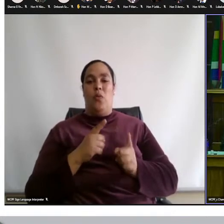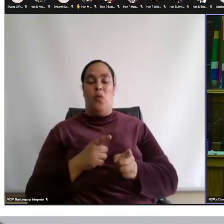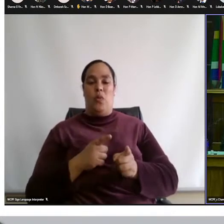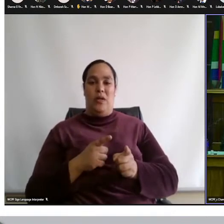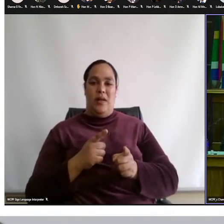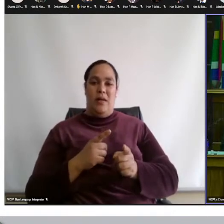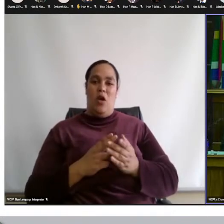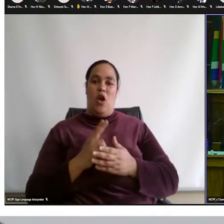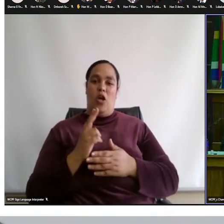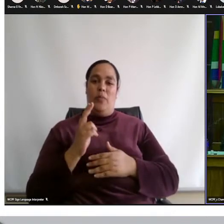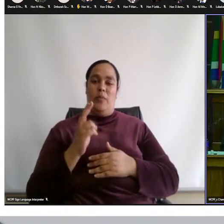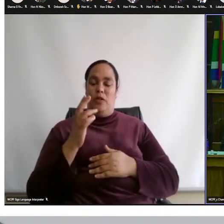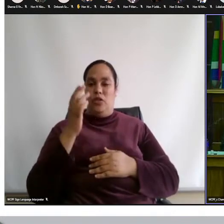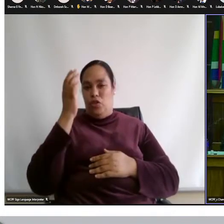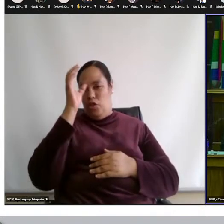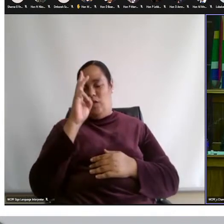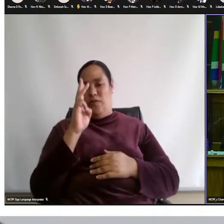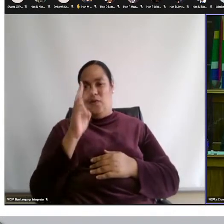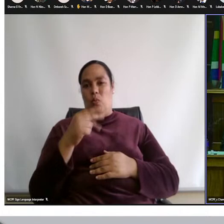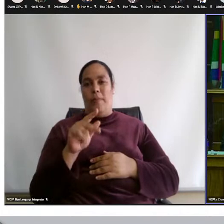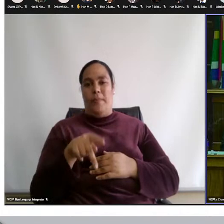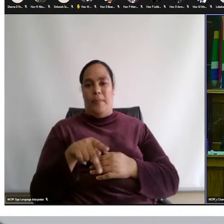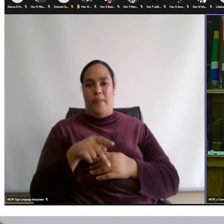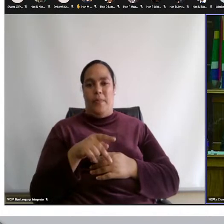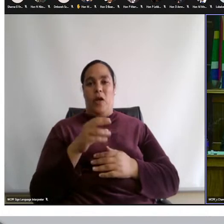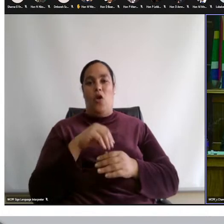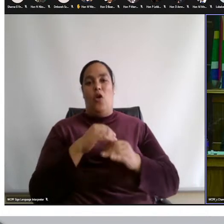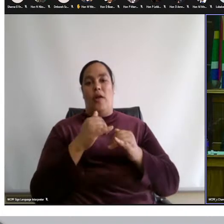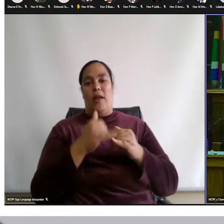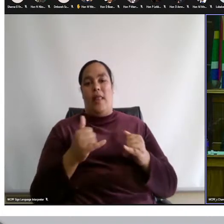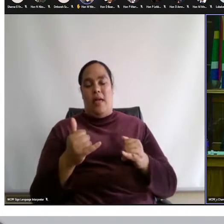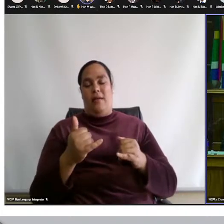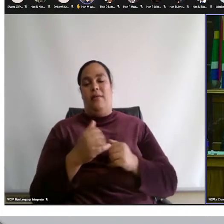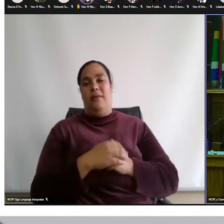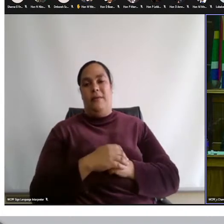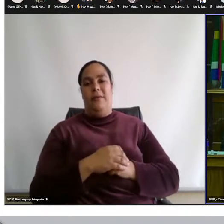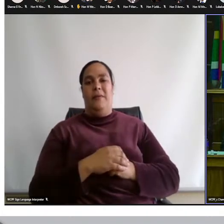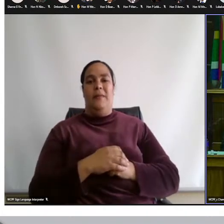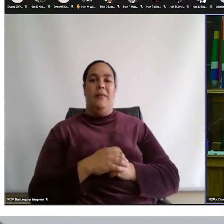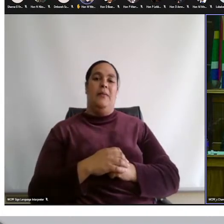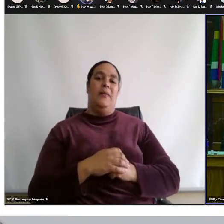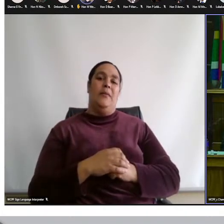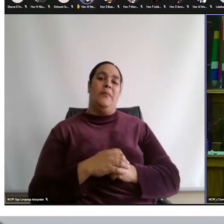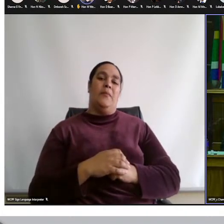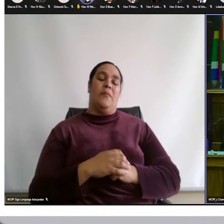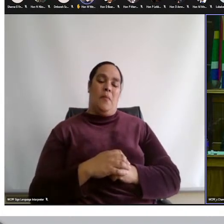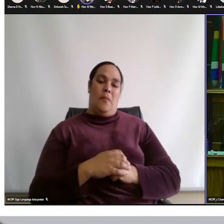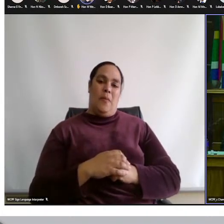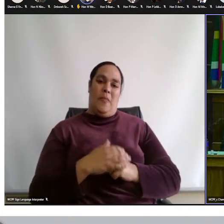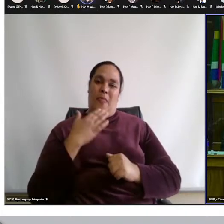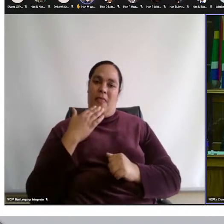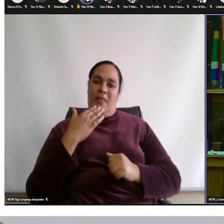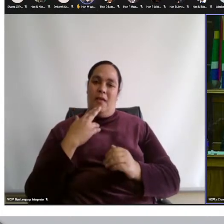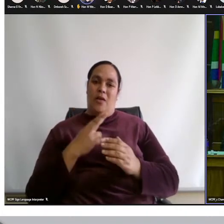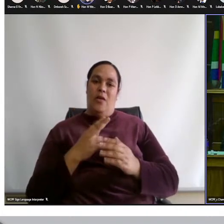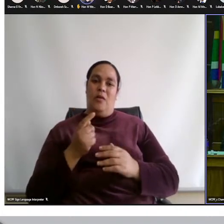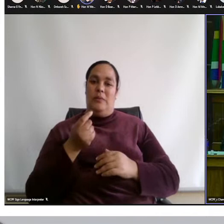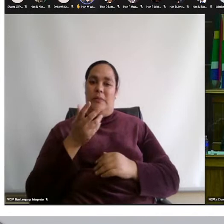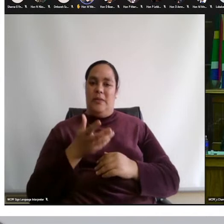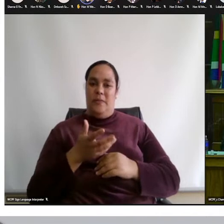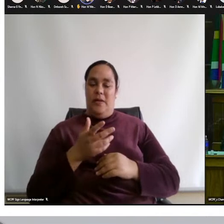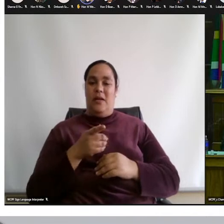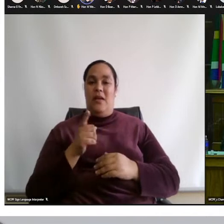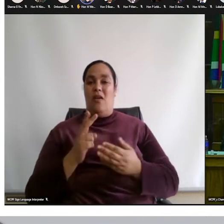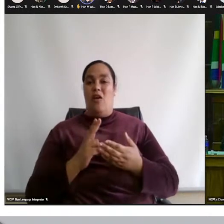the Honourable, the Chief Whip. She's online, the Chief Whip of the Majority Party. Thank you, Mr. Speaker. The